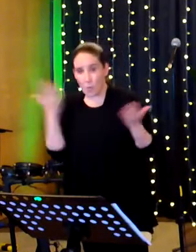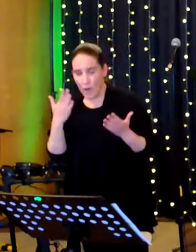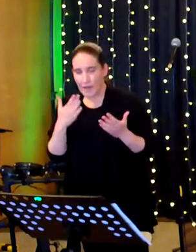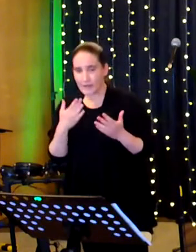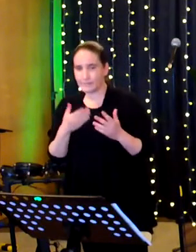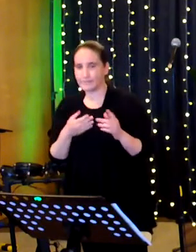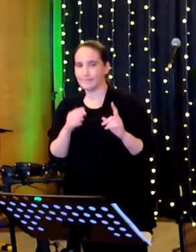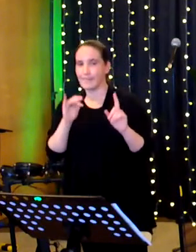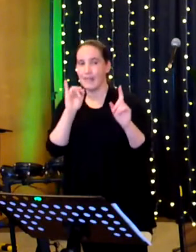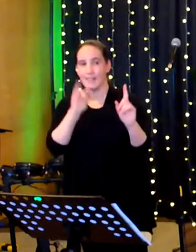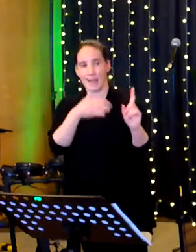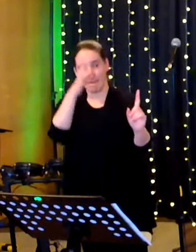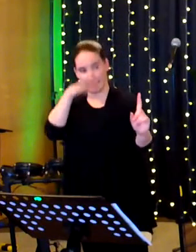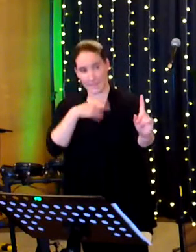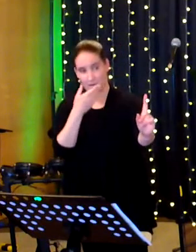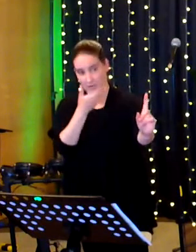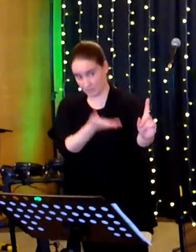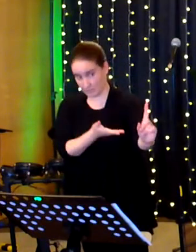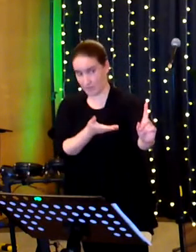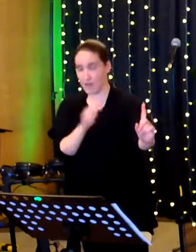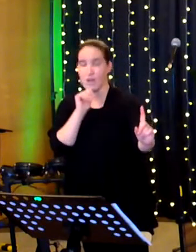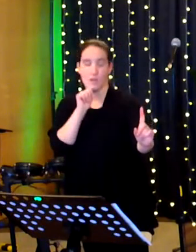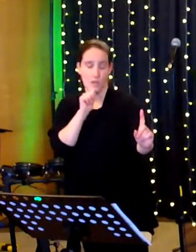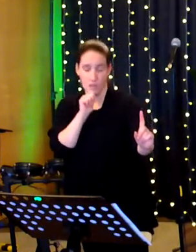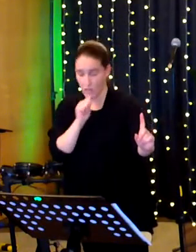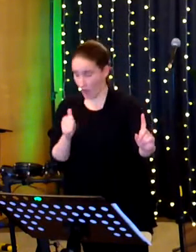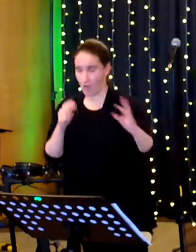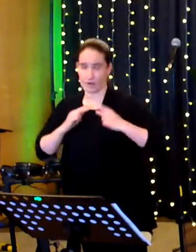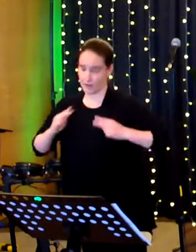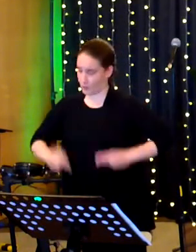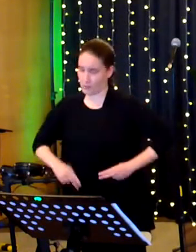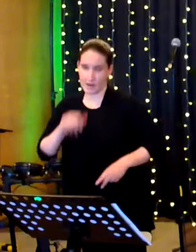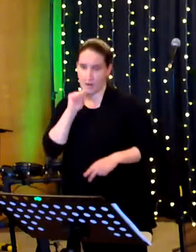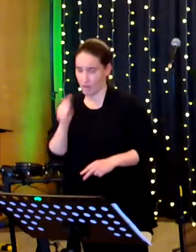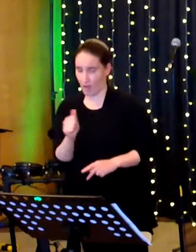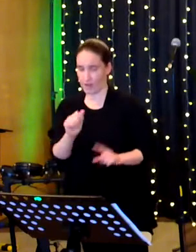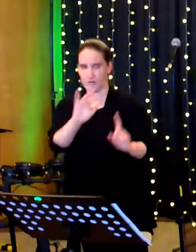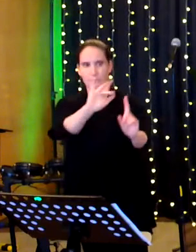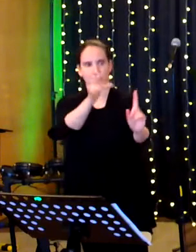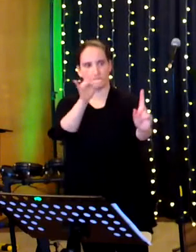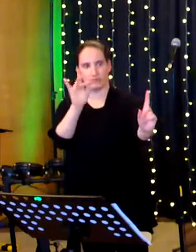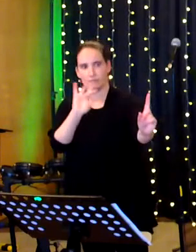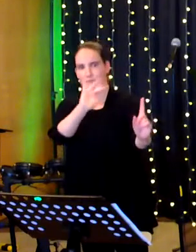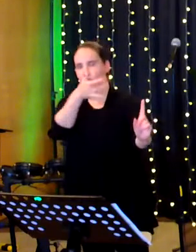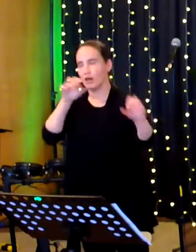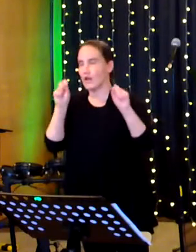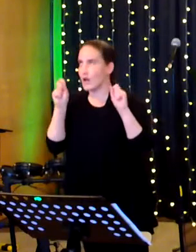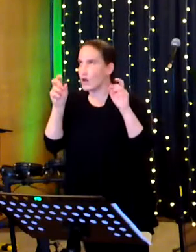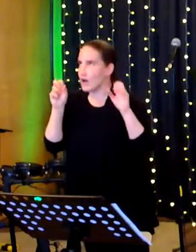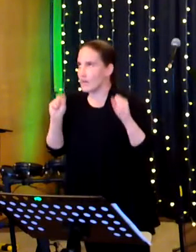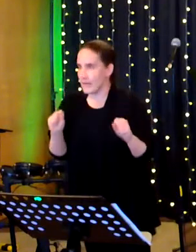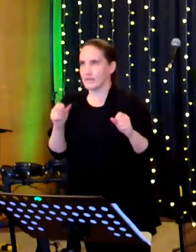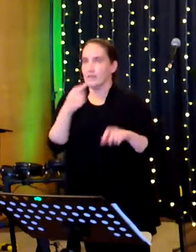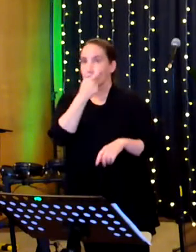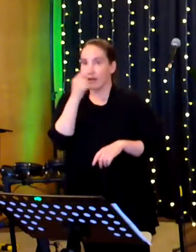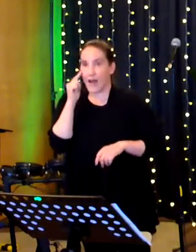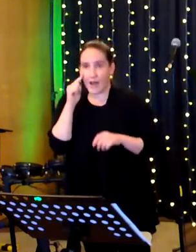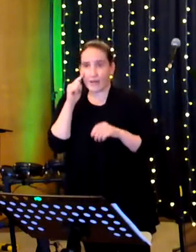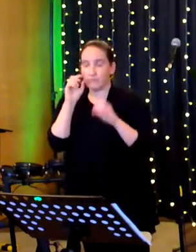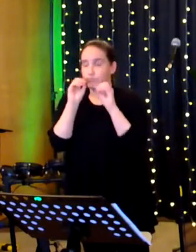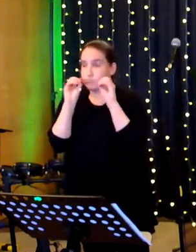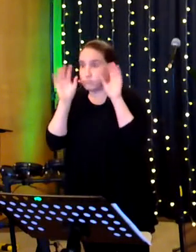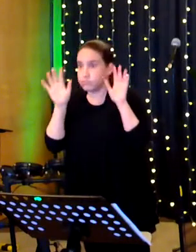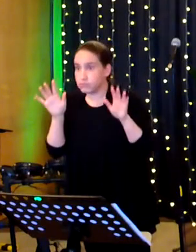world, okay? He looks like Topaz, right? His face is like lightning. He's got these burning eyes. This is not